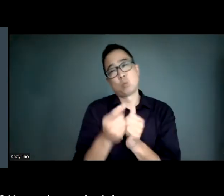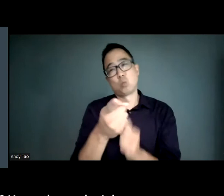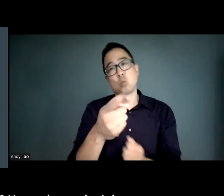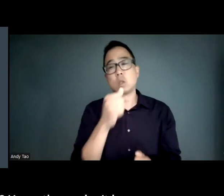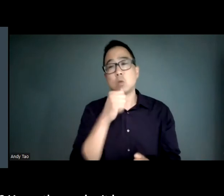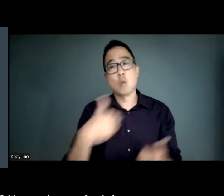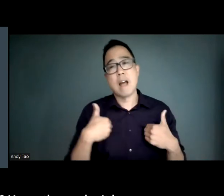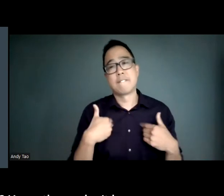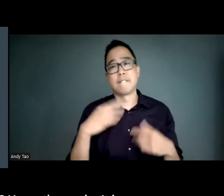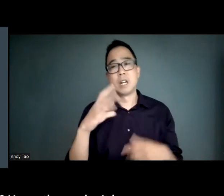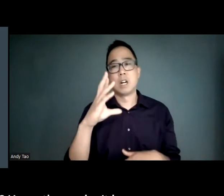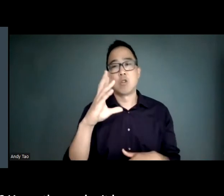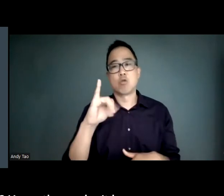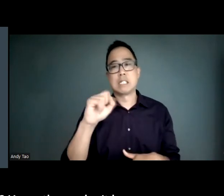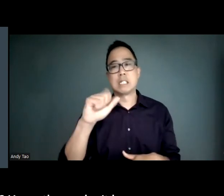So looking at the future,